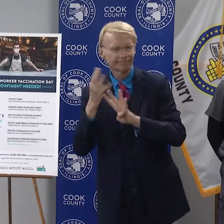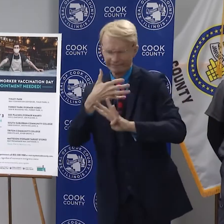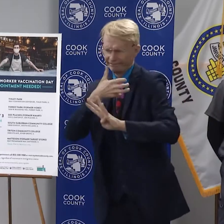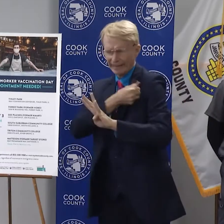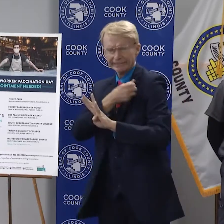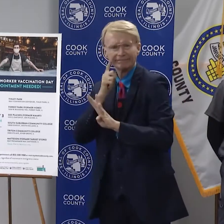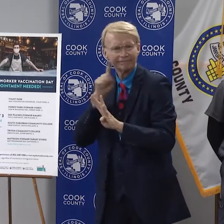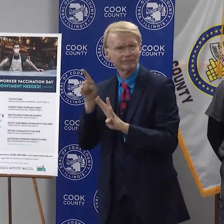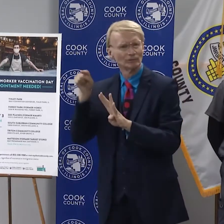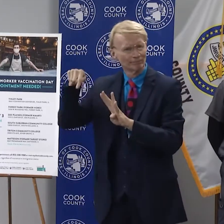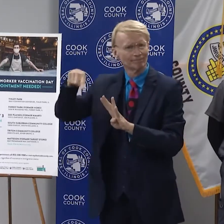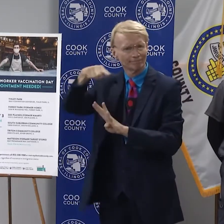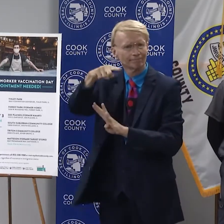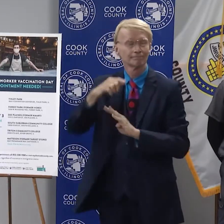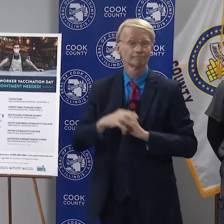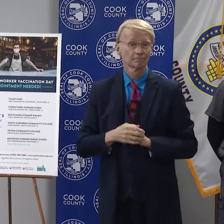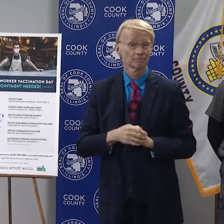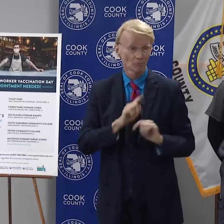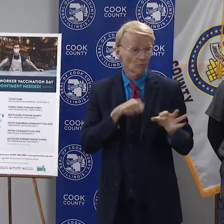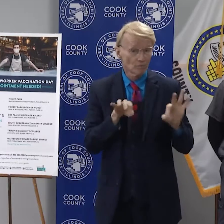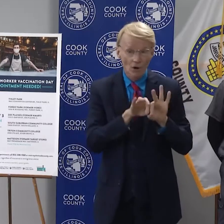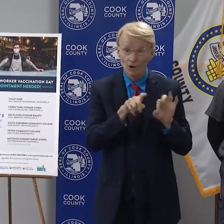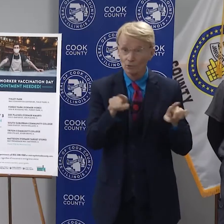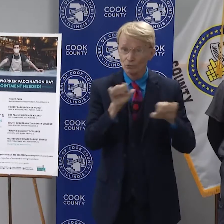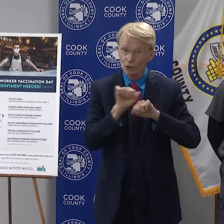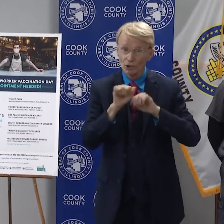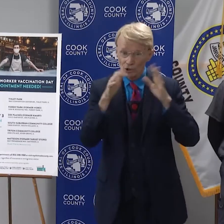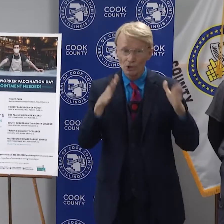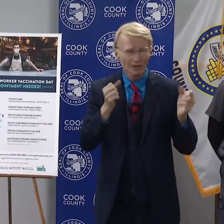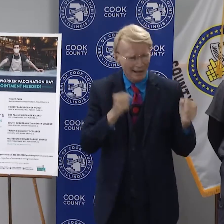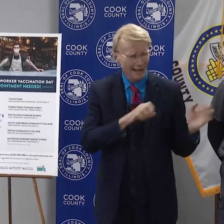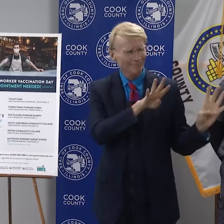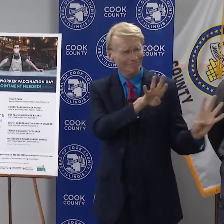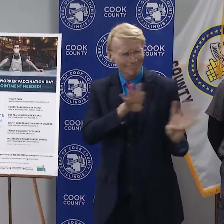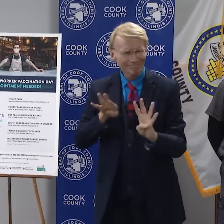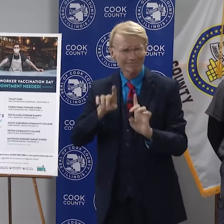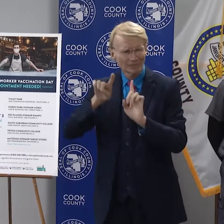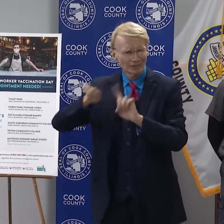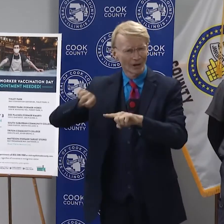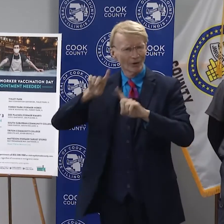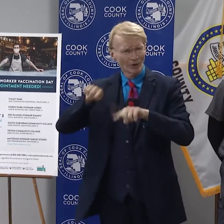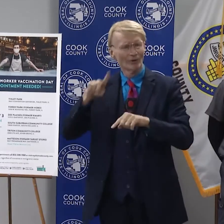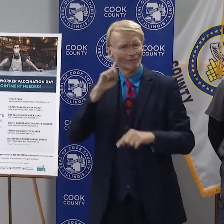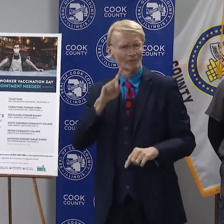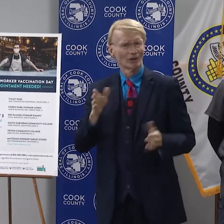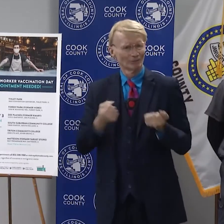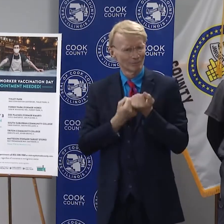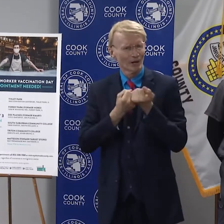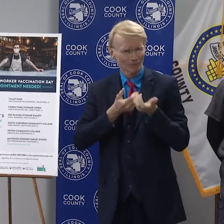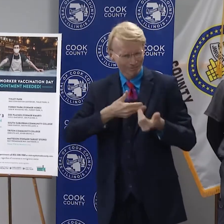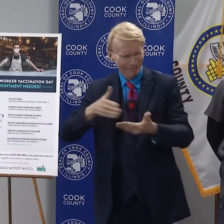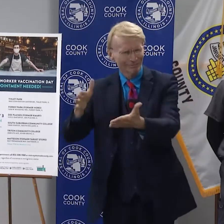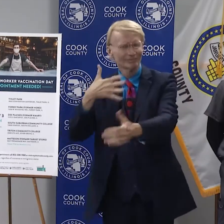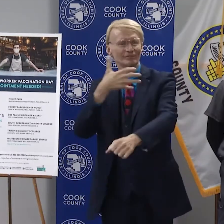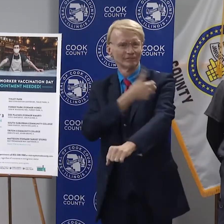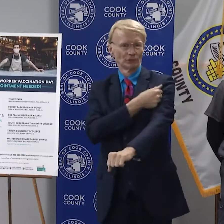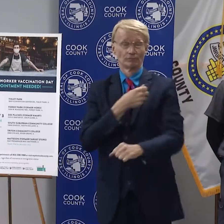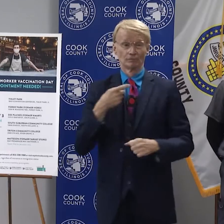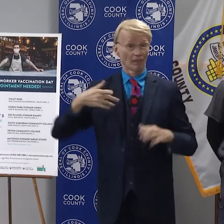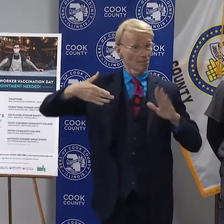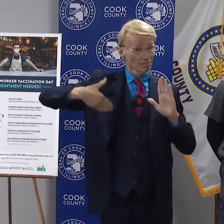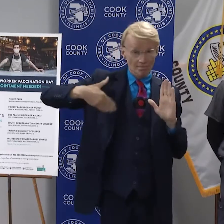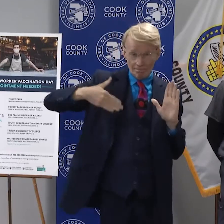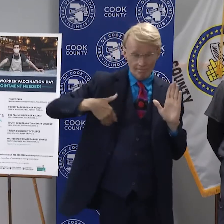every essential worker knows how they can get vaccinated and encourage them to do so. It is our hope that restaurant staff who have not